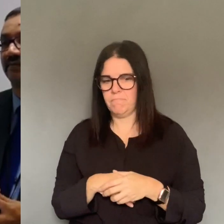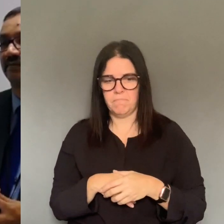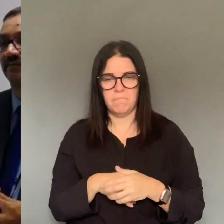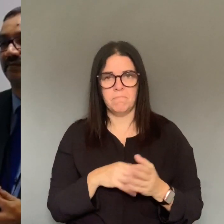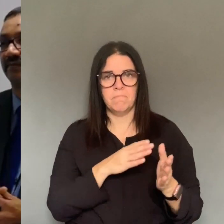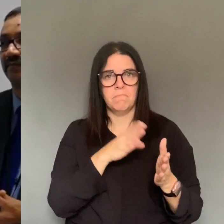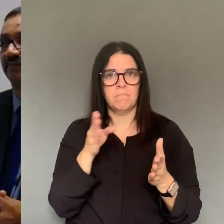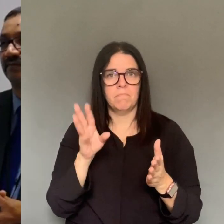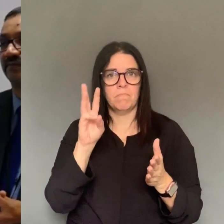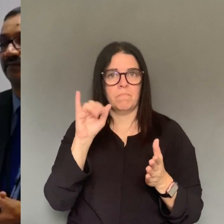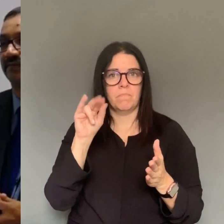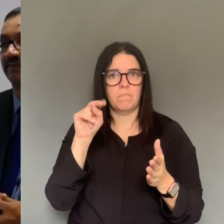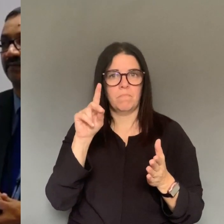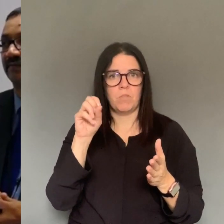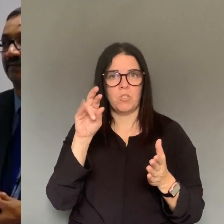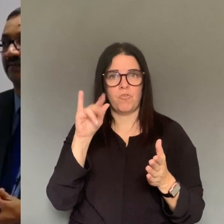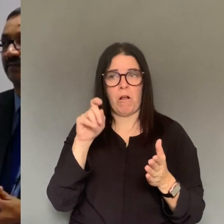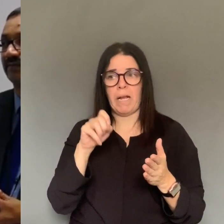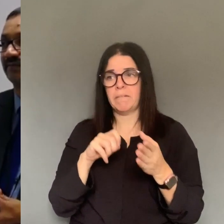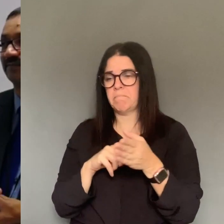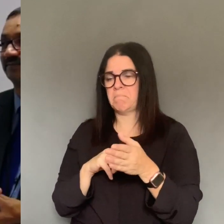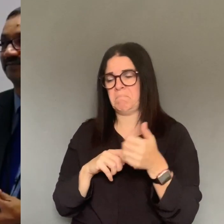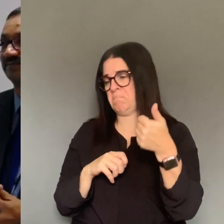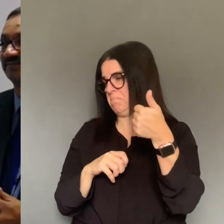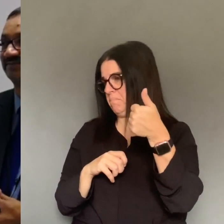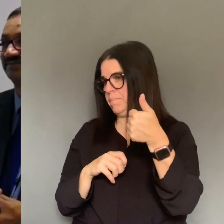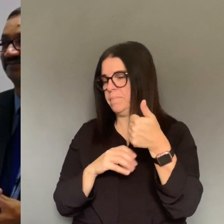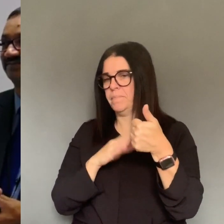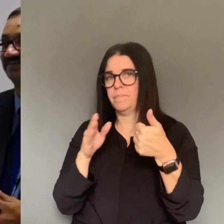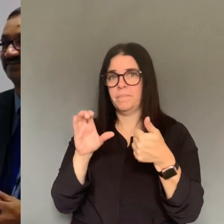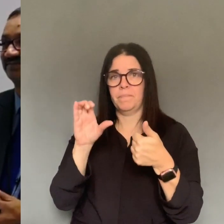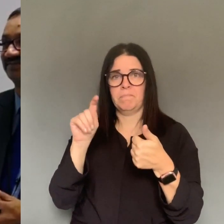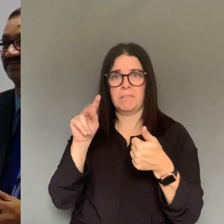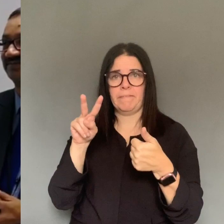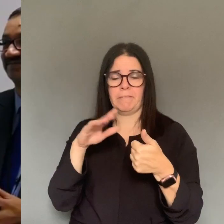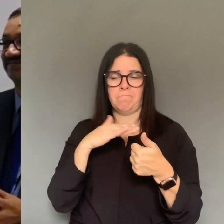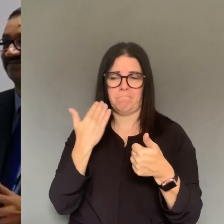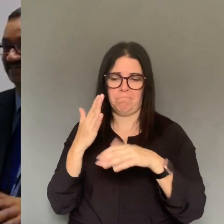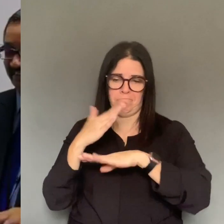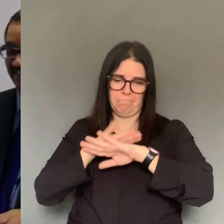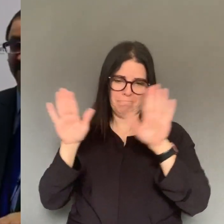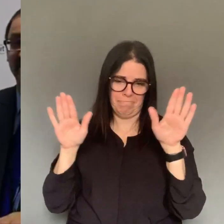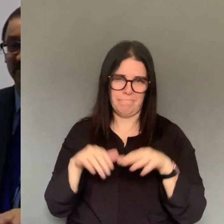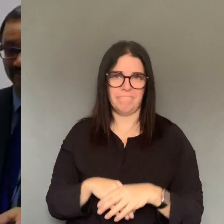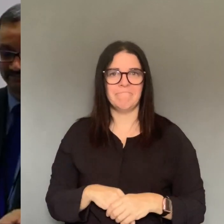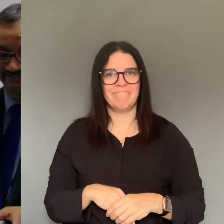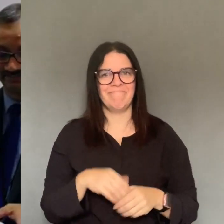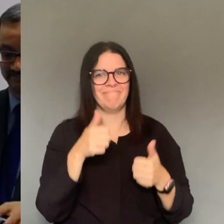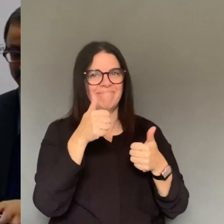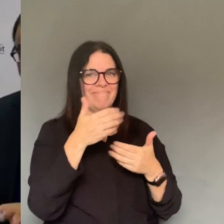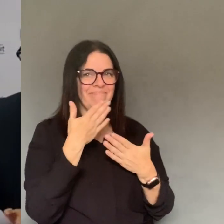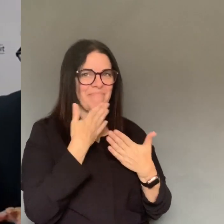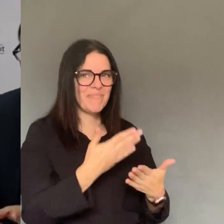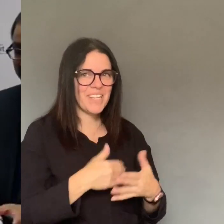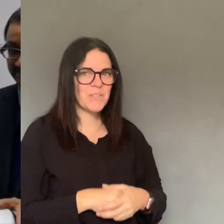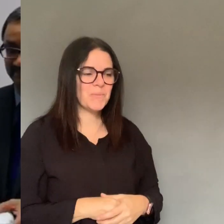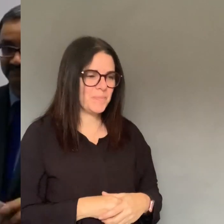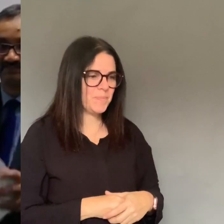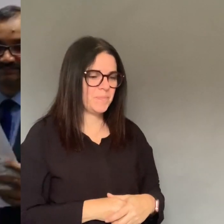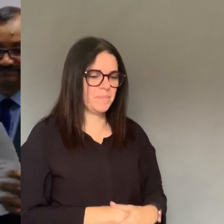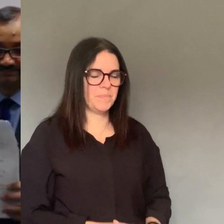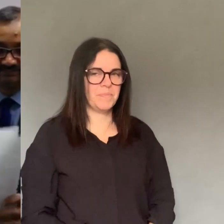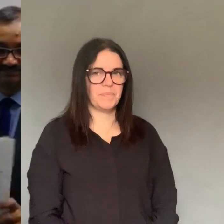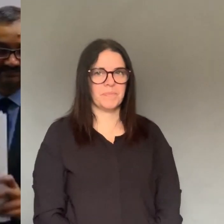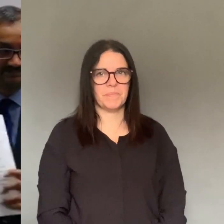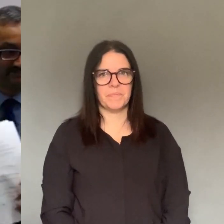I'm good, thanks. CTV? Is that all she wrote? That's all she wrote. That's all she wrote. Thank you. All right. Thank you. Thank you.